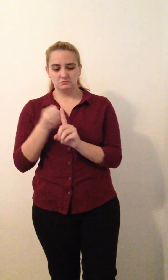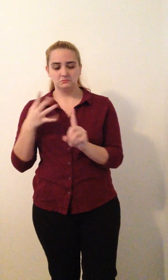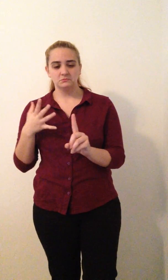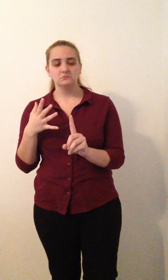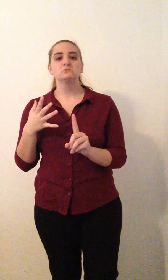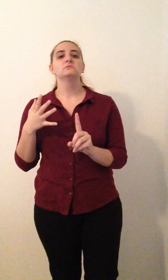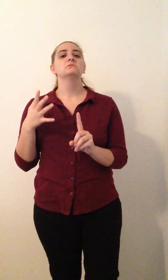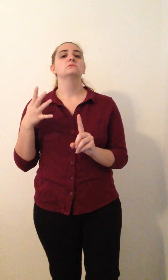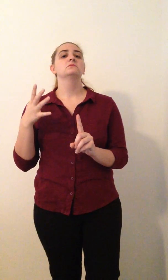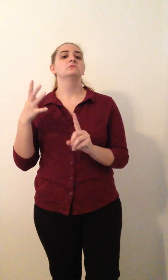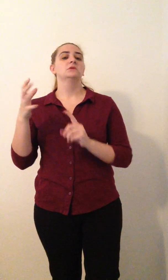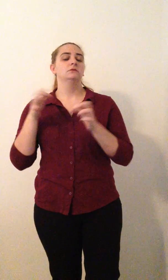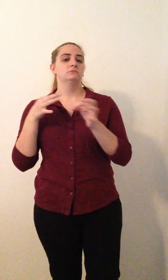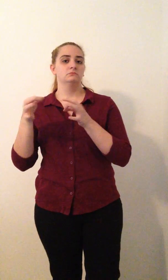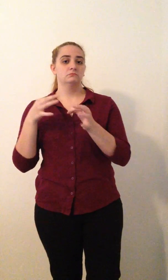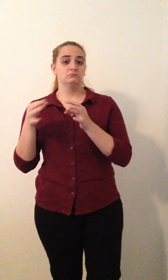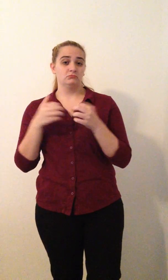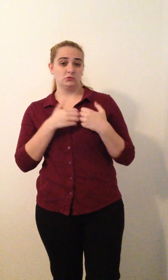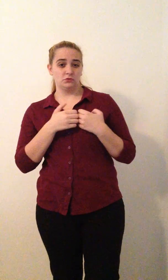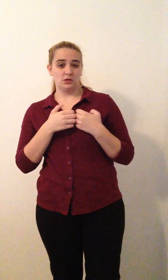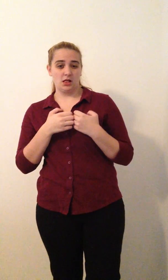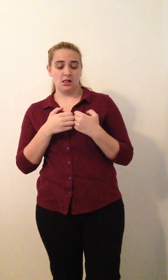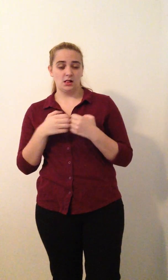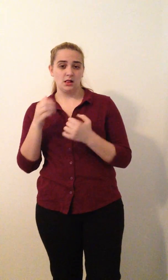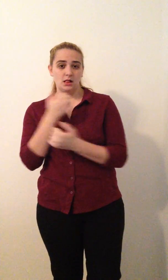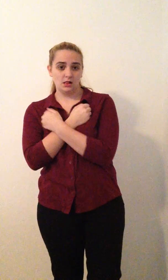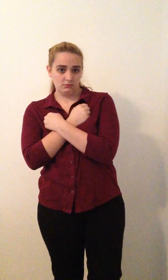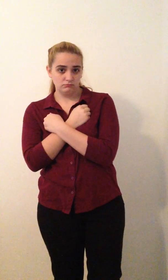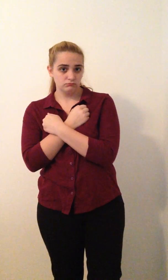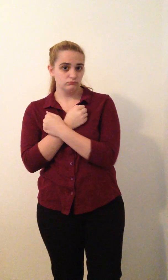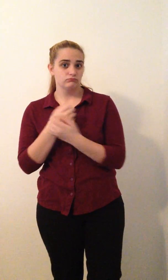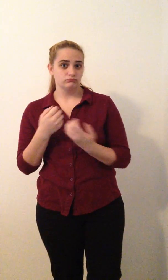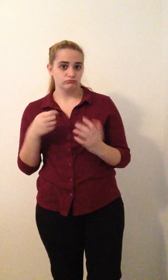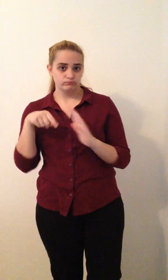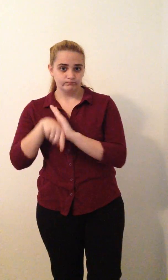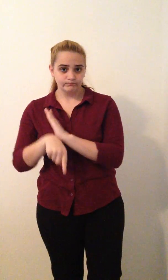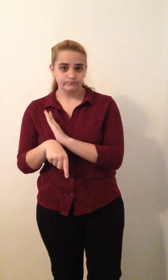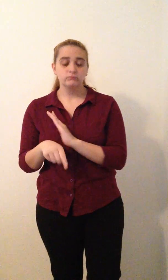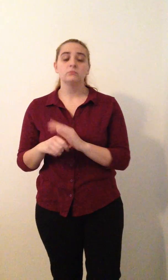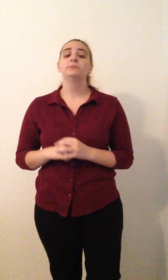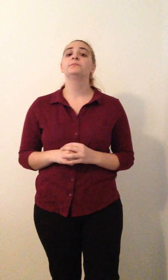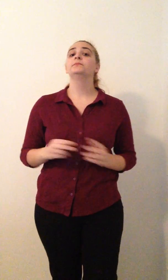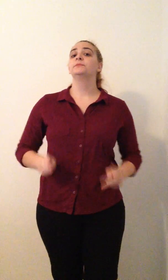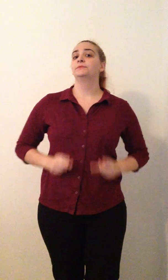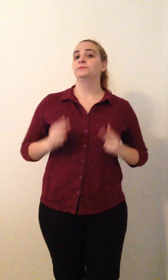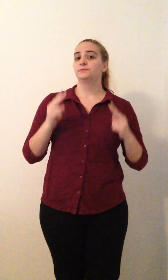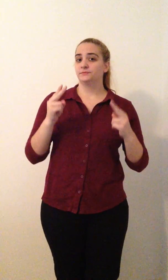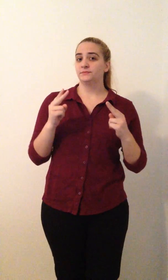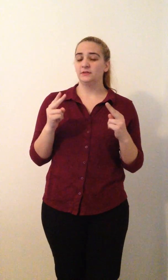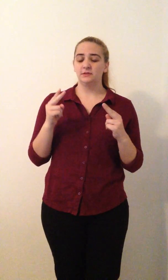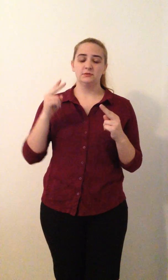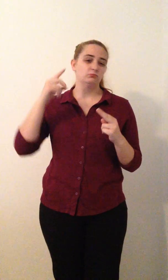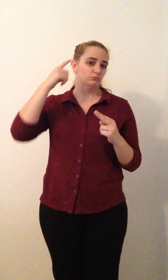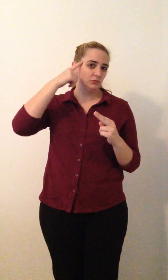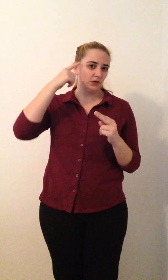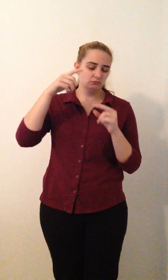explains romantic love. Human beings are wired to connect and form